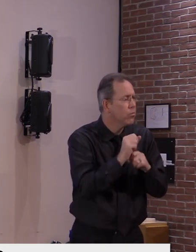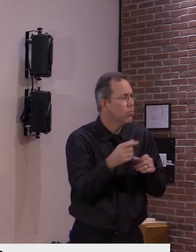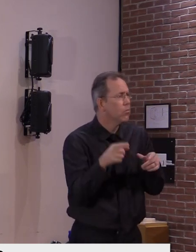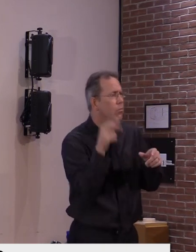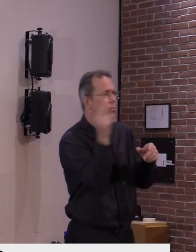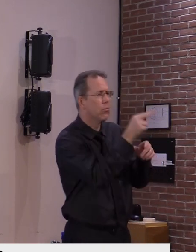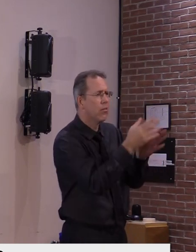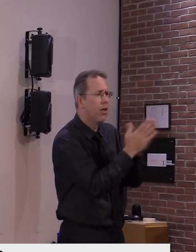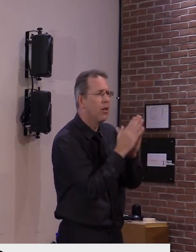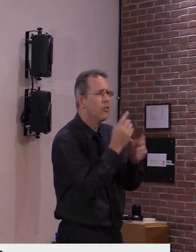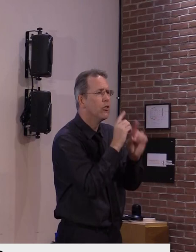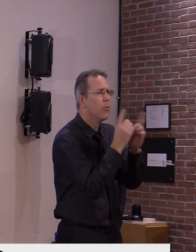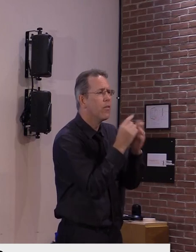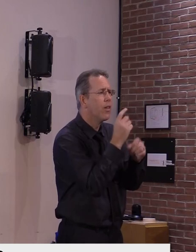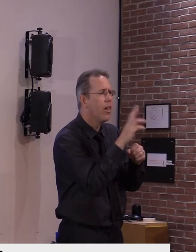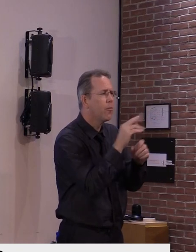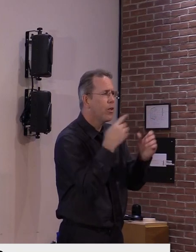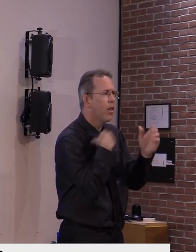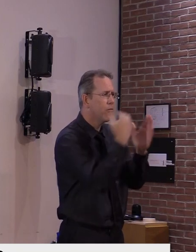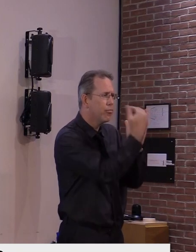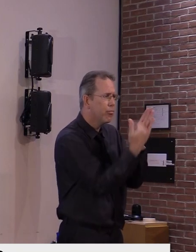what's available.